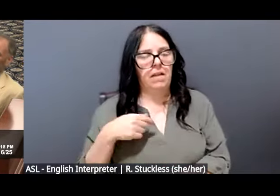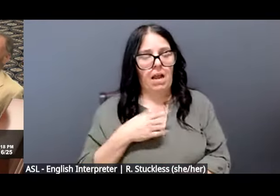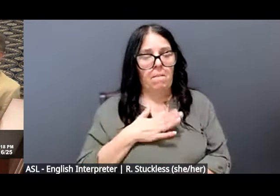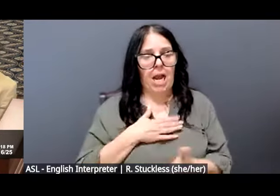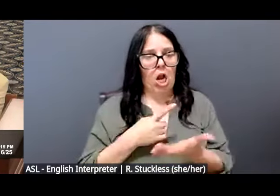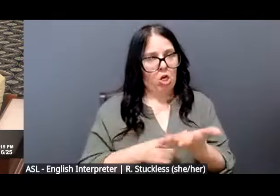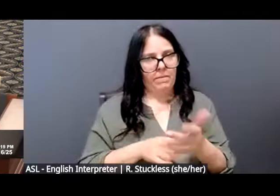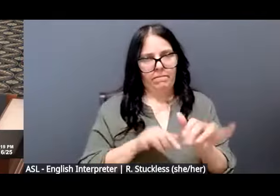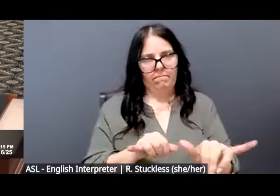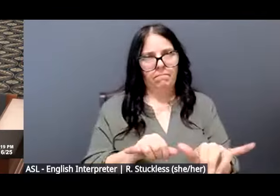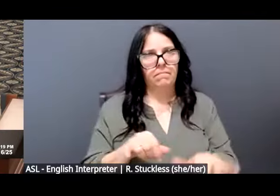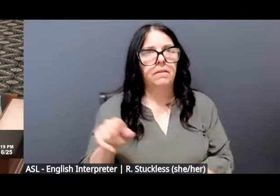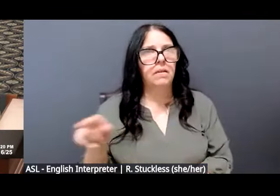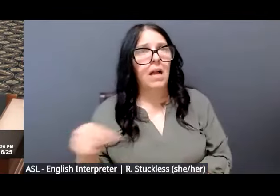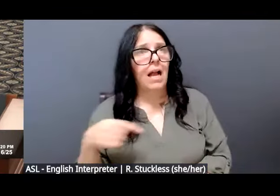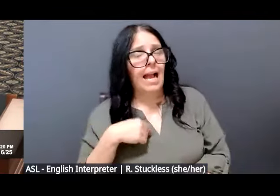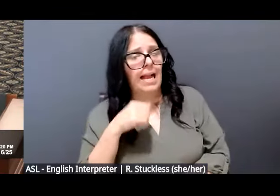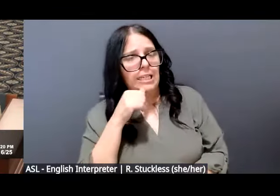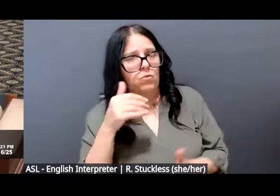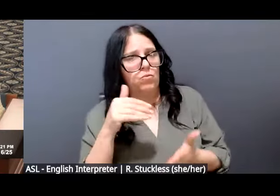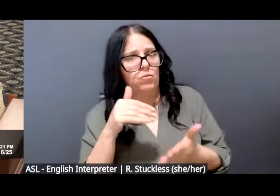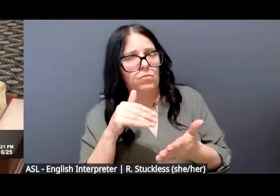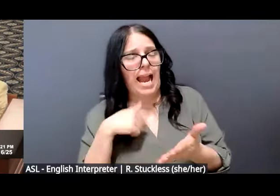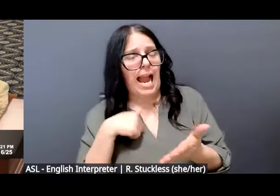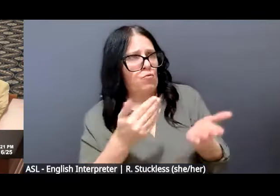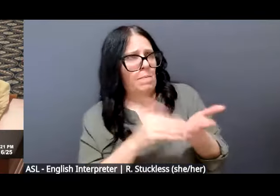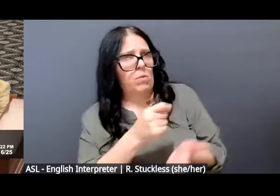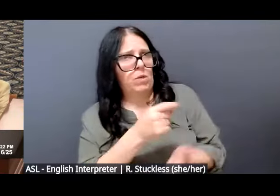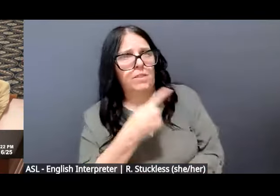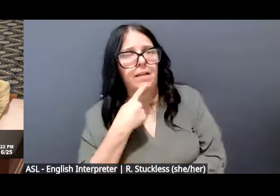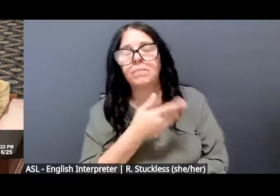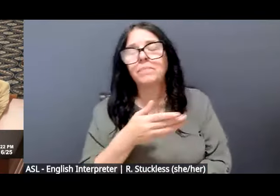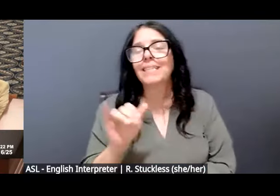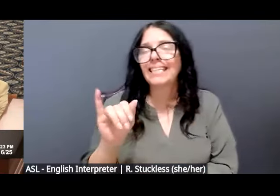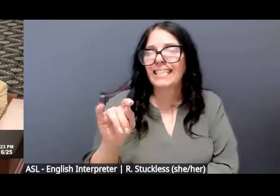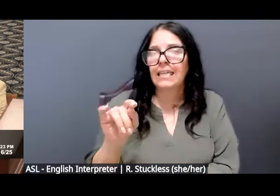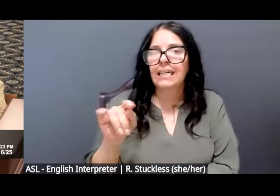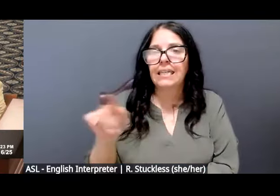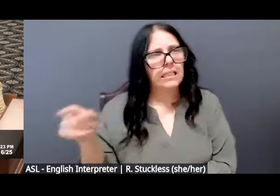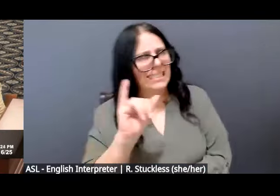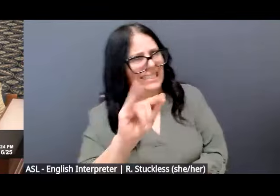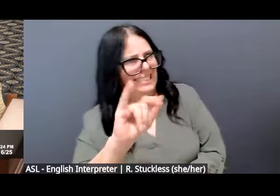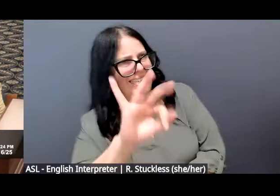It's if. I have nothing else unless the board has a question or.